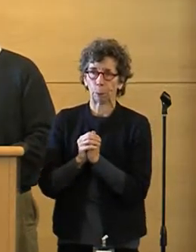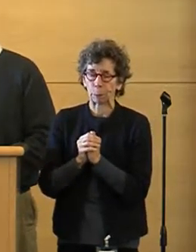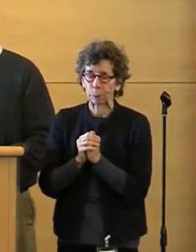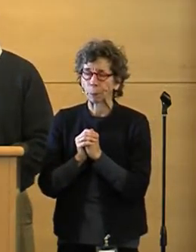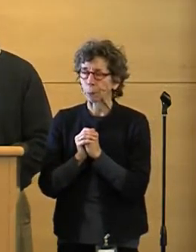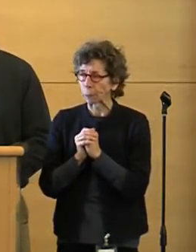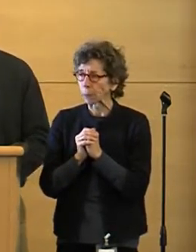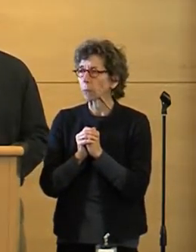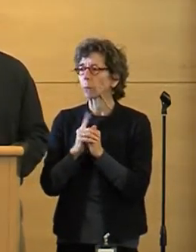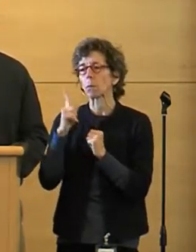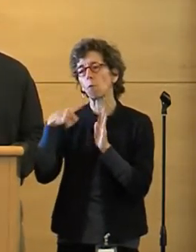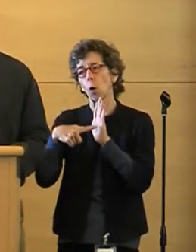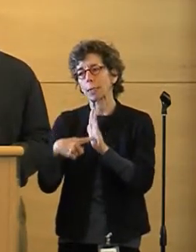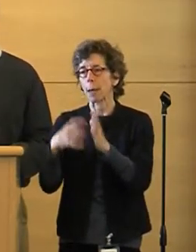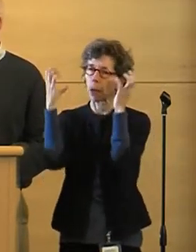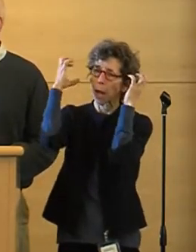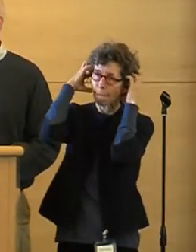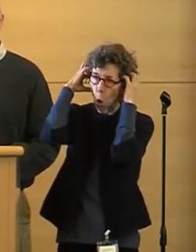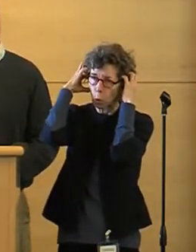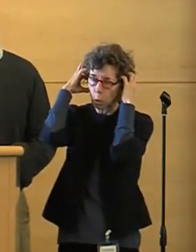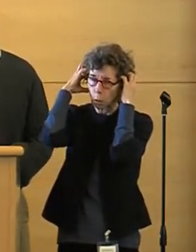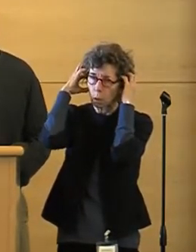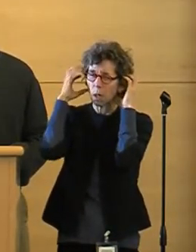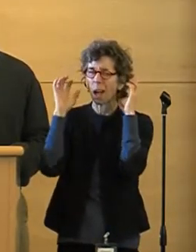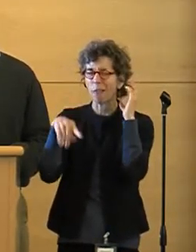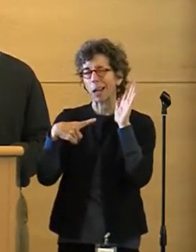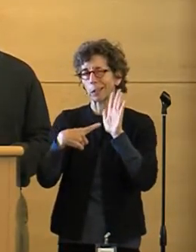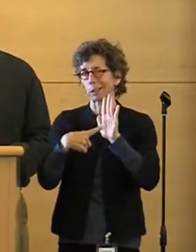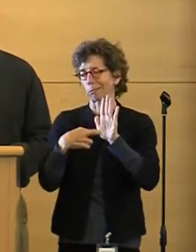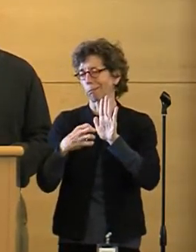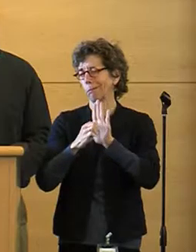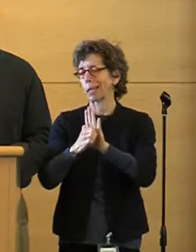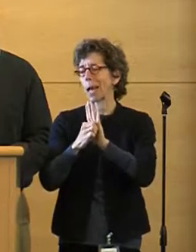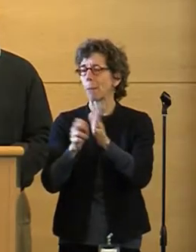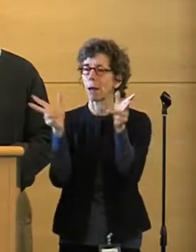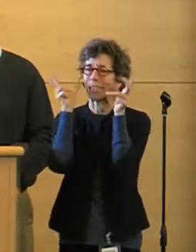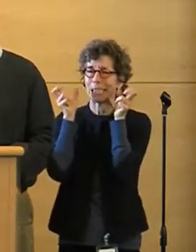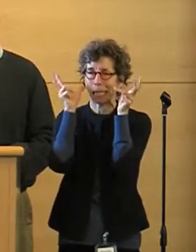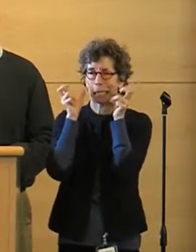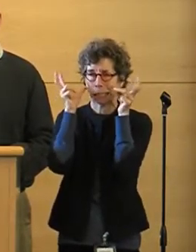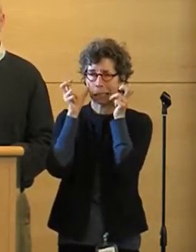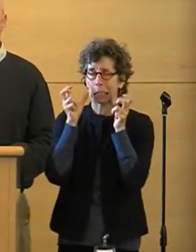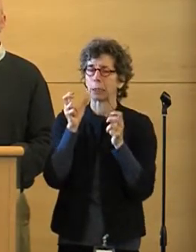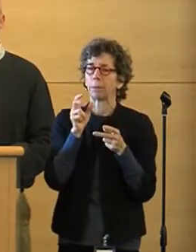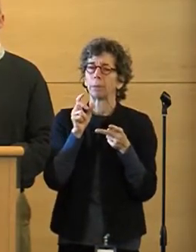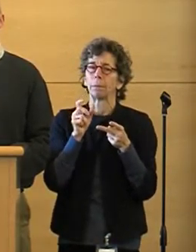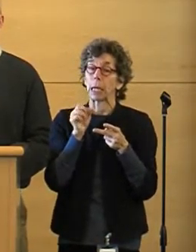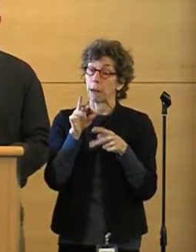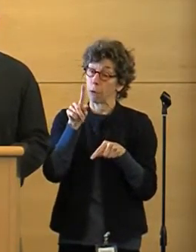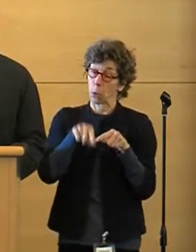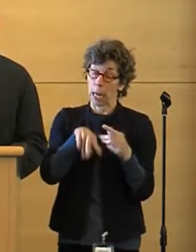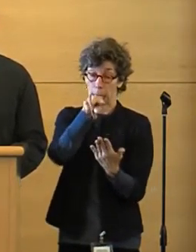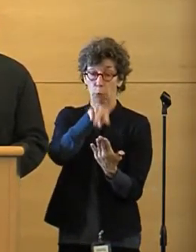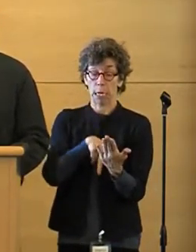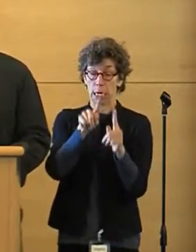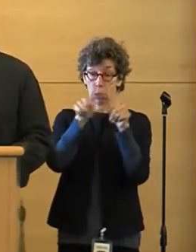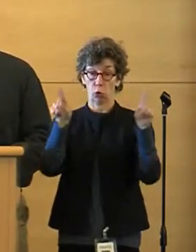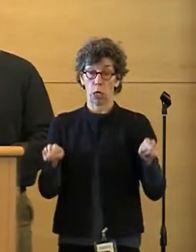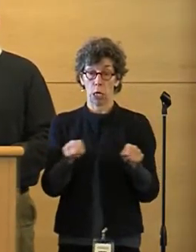So a lot of people use assistive technologies to accommodate their disability and help them to perform things that they couldn't